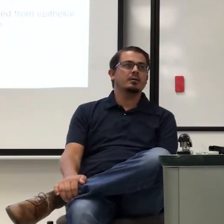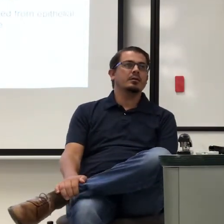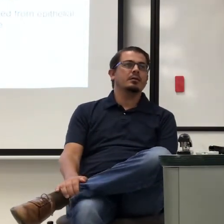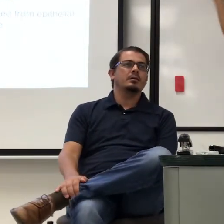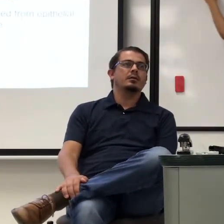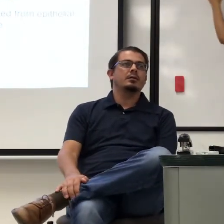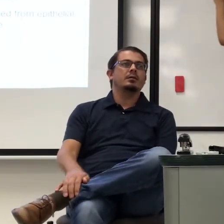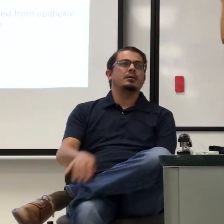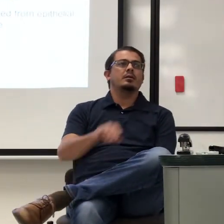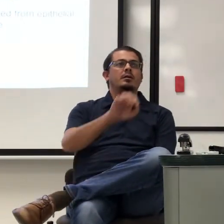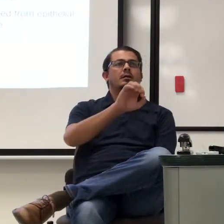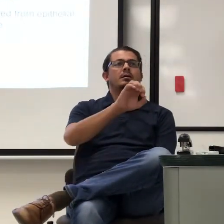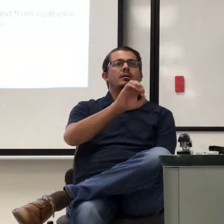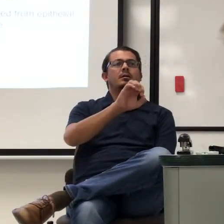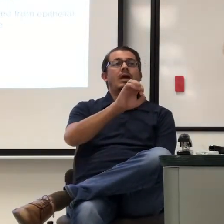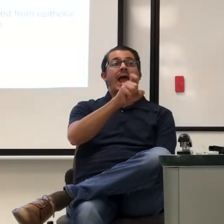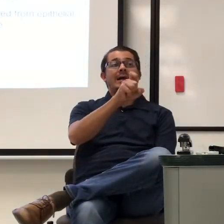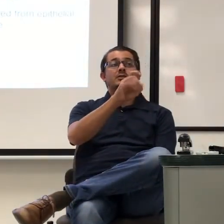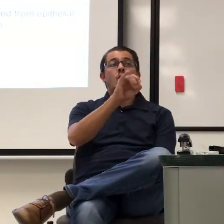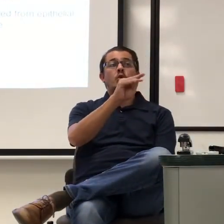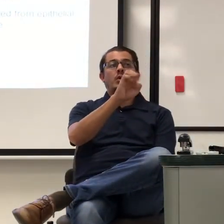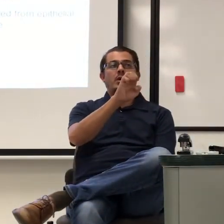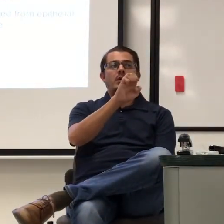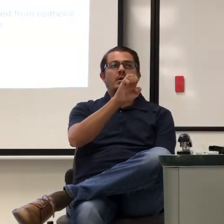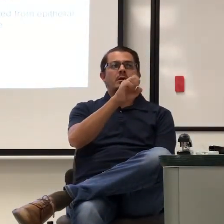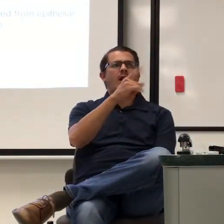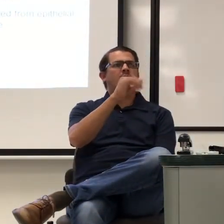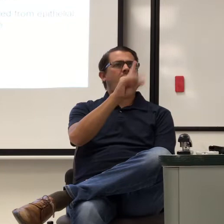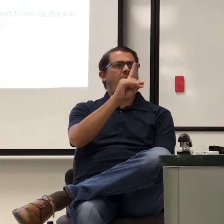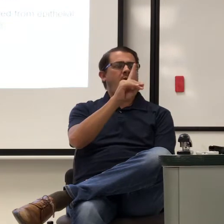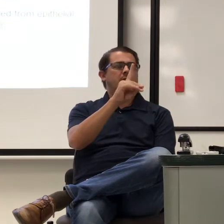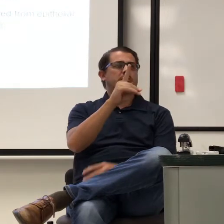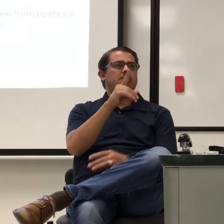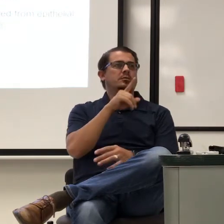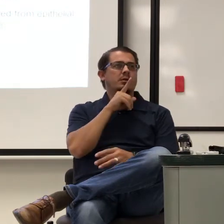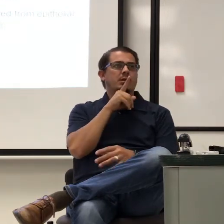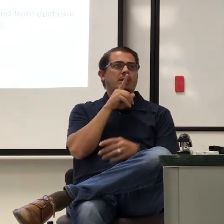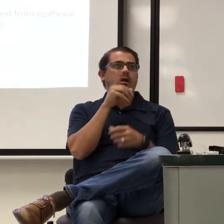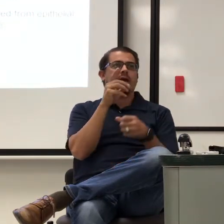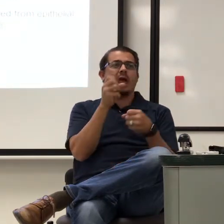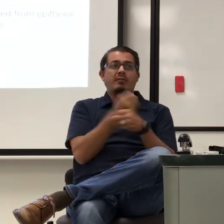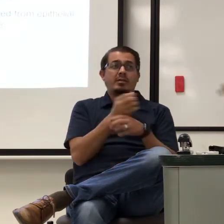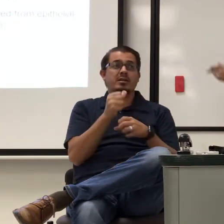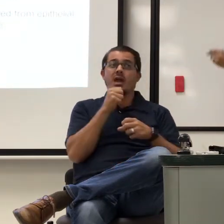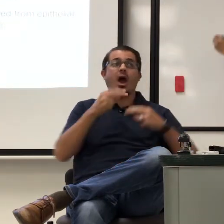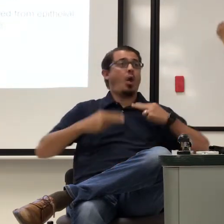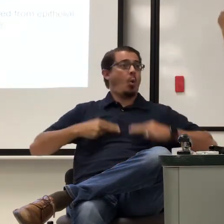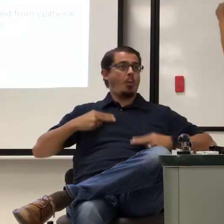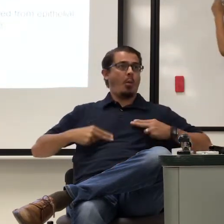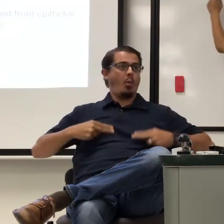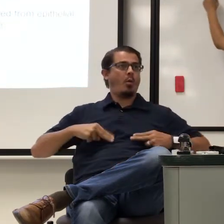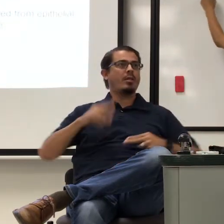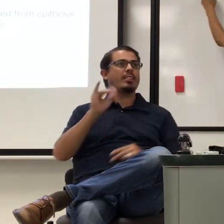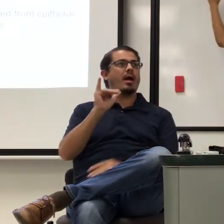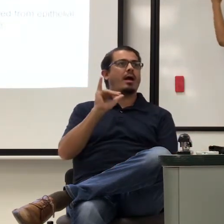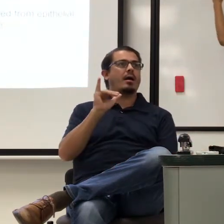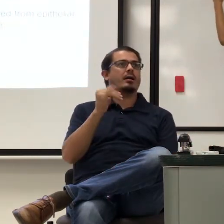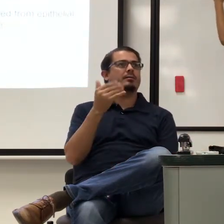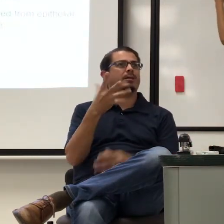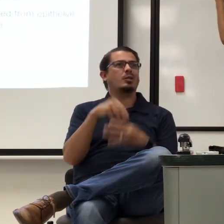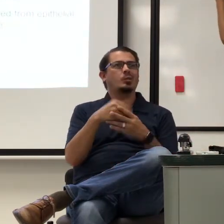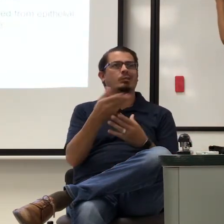You know, an exocrine gland is a gland that will secrete pretty much everything that's not a hormone. That would include things like